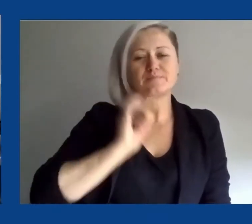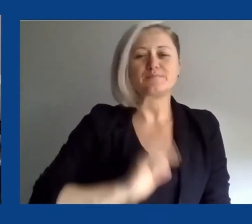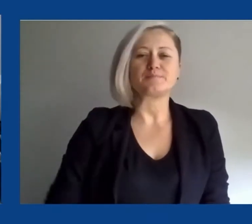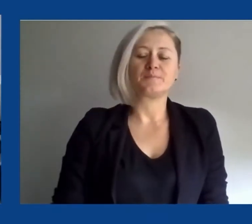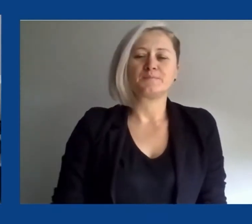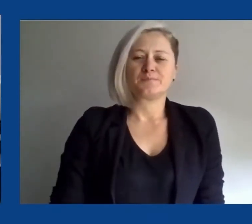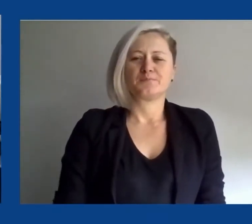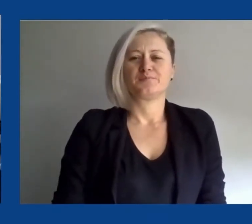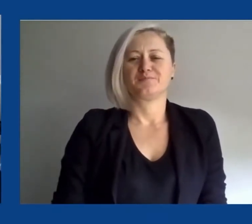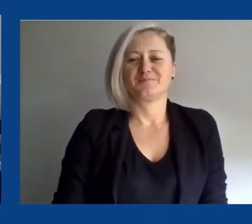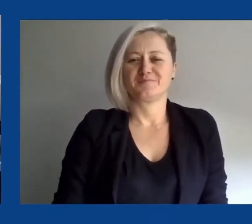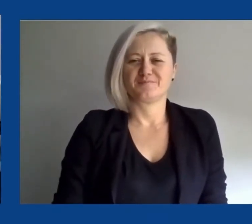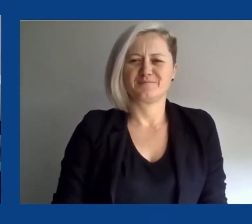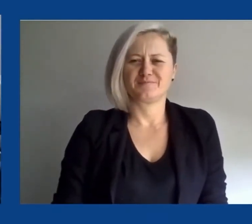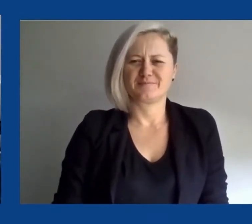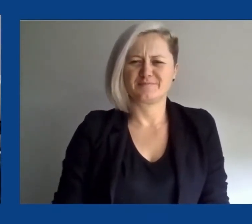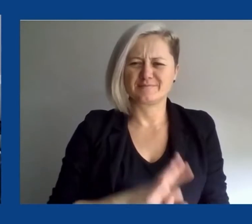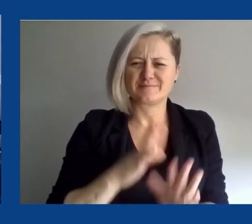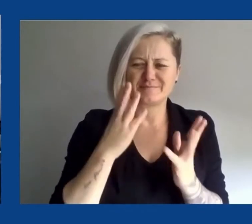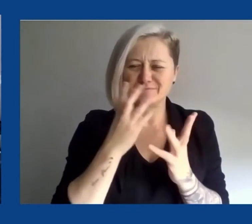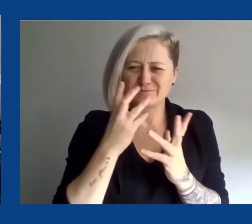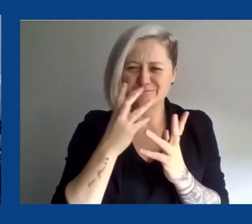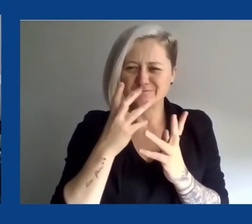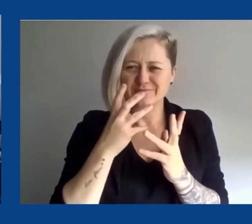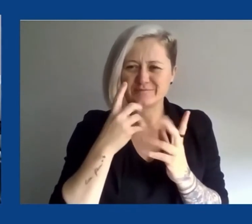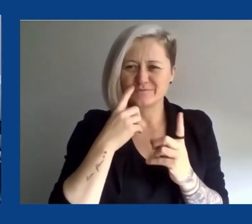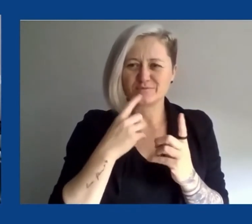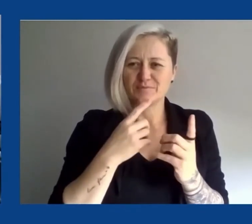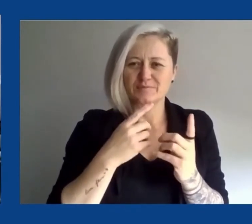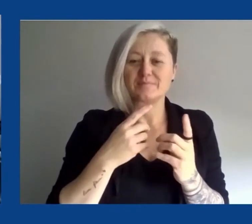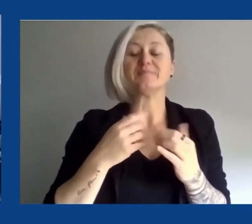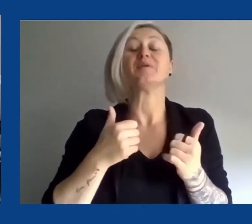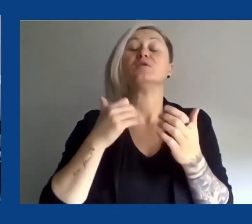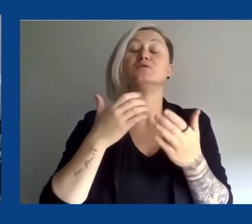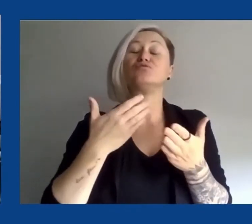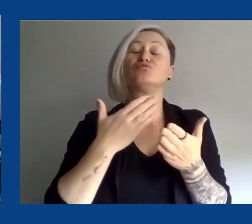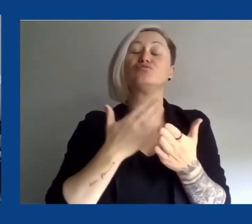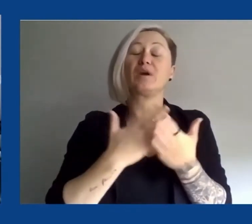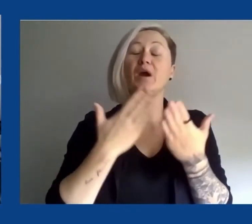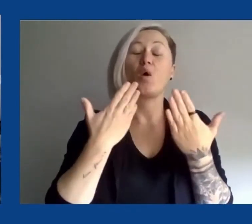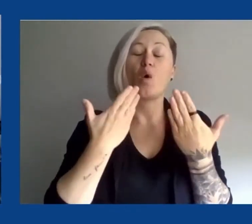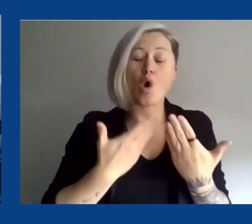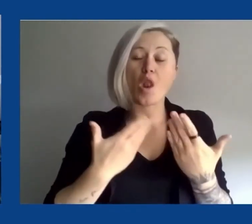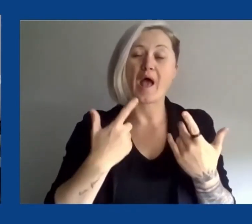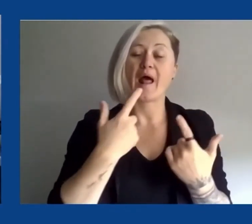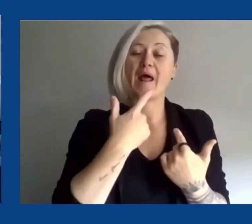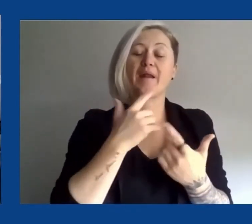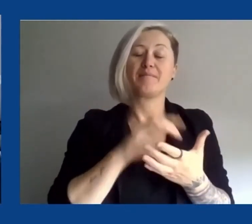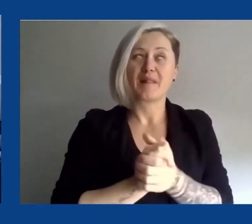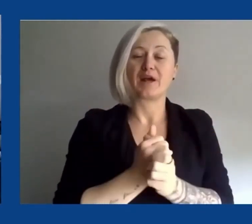Michael, it's a real honour and a pleasure to be invited here today